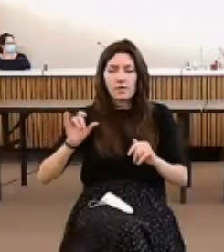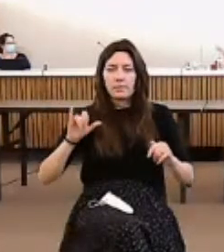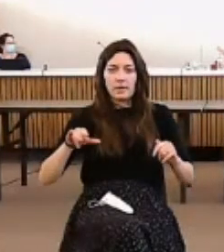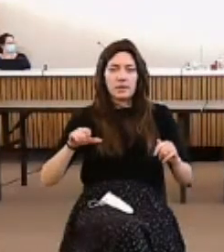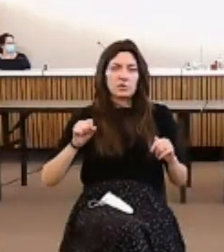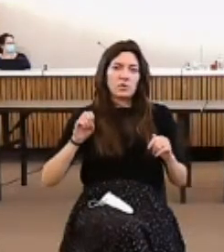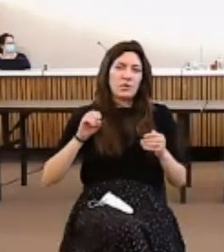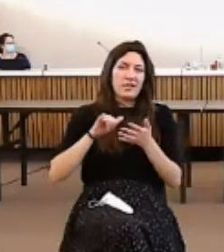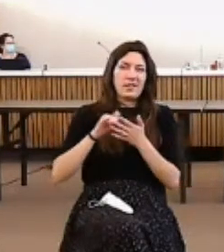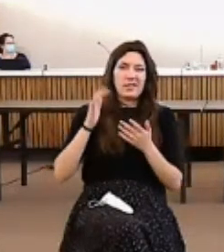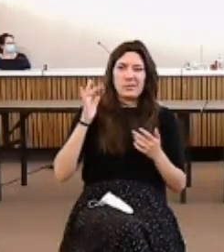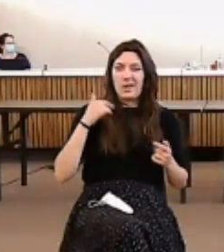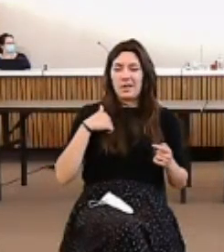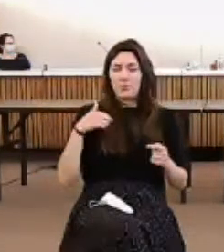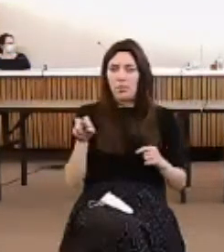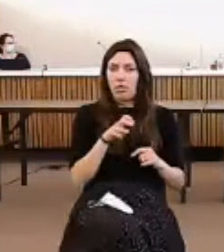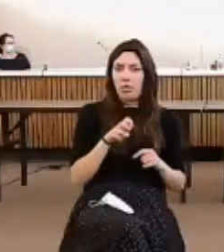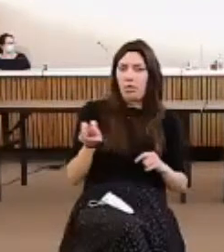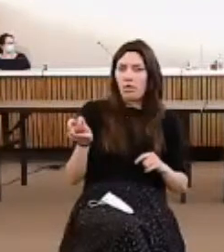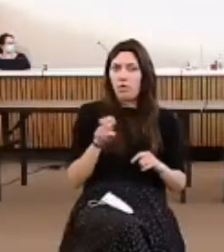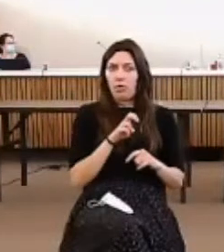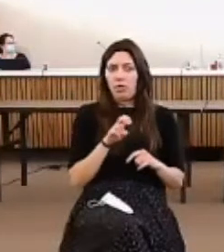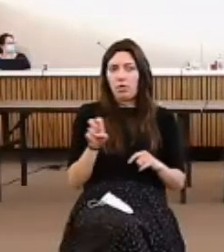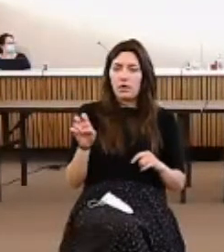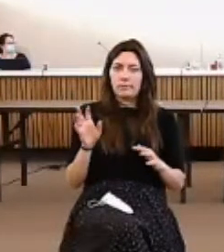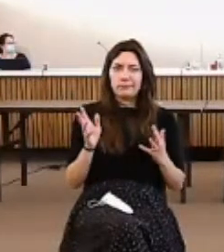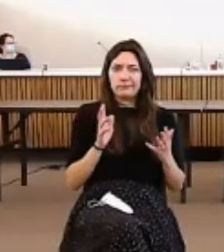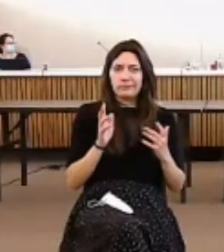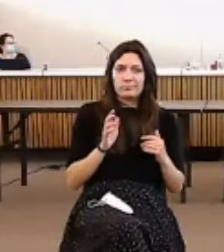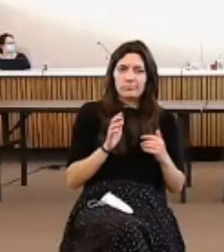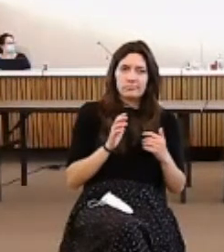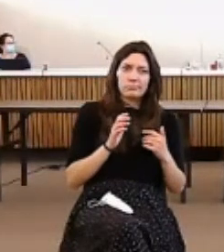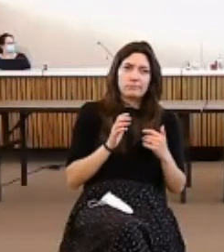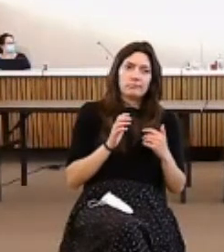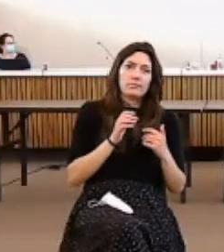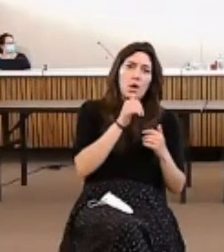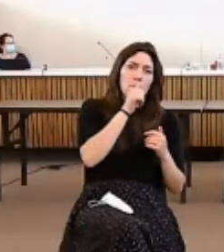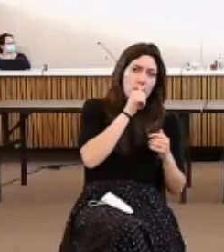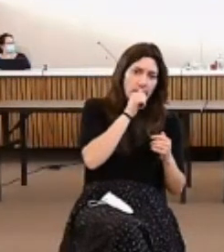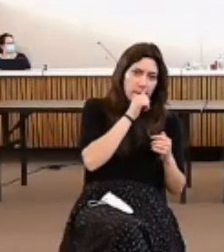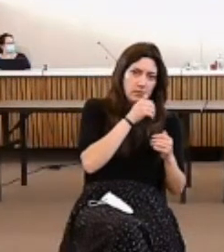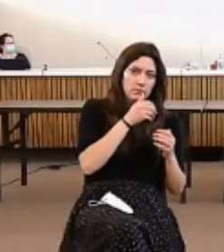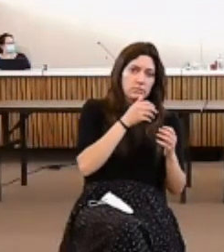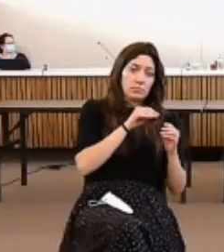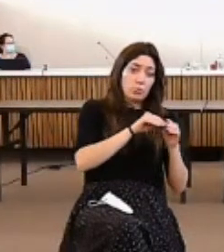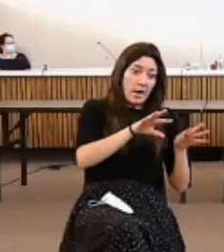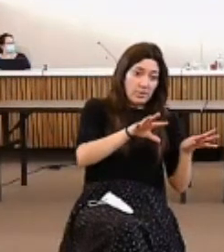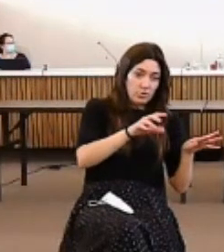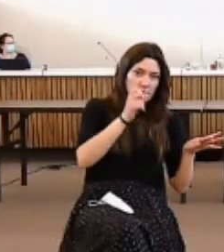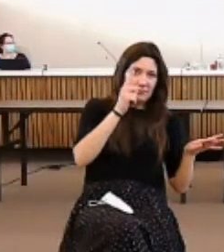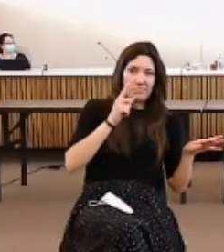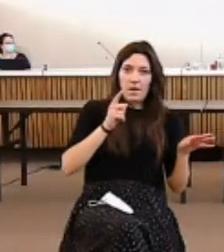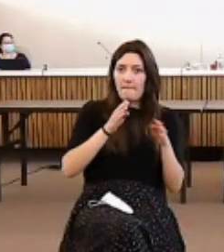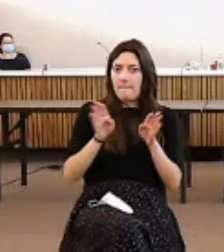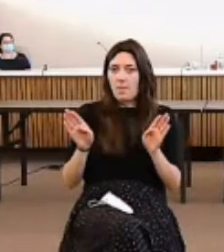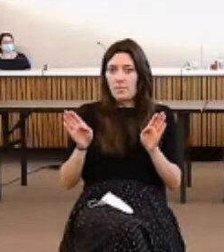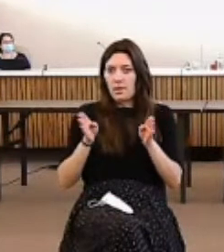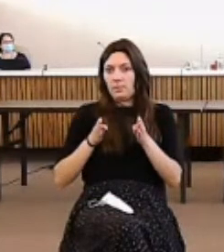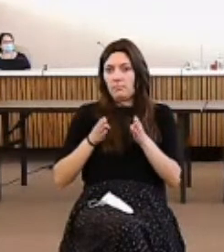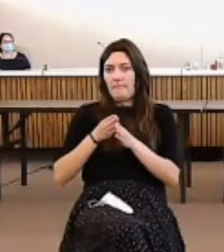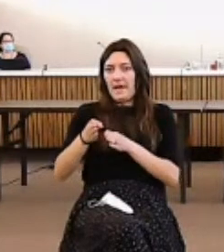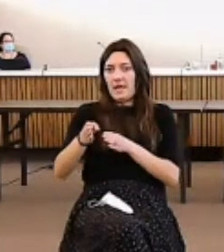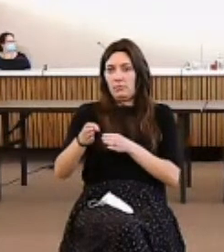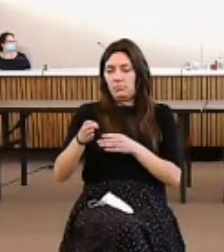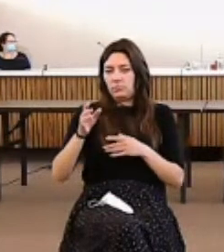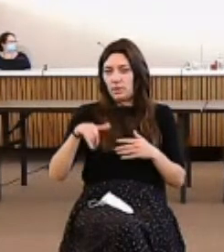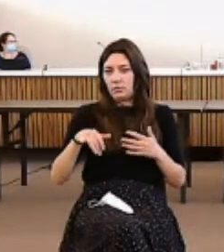private lateral to the public main. So we'd want to minimize that impact. So like I said, my thinking is along the lines